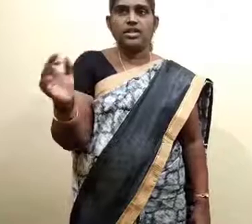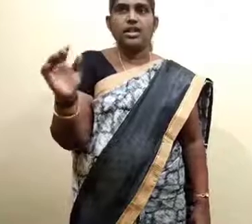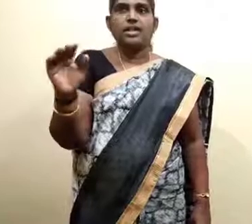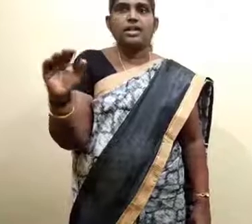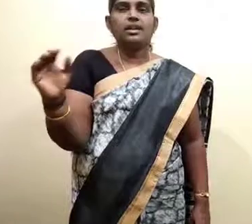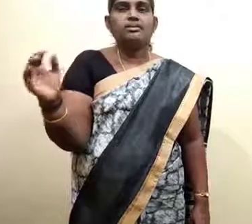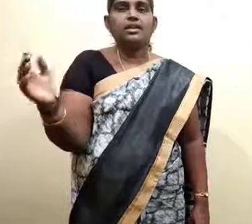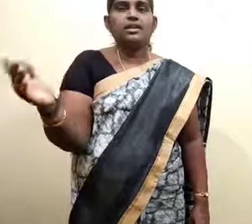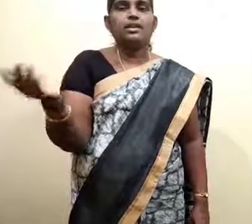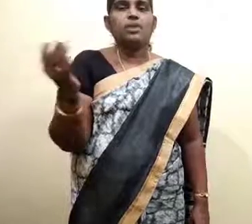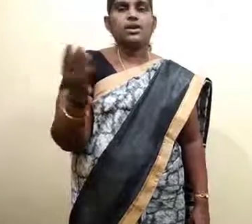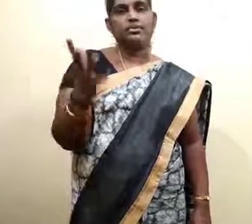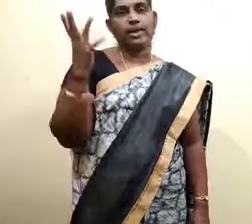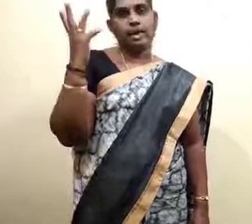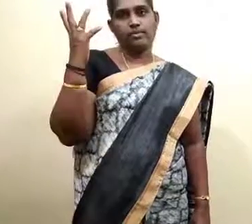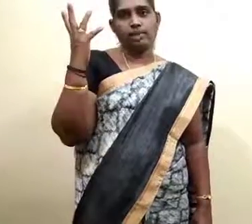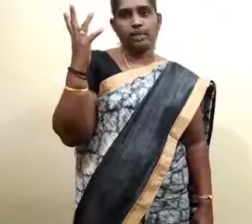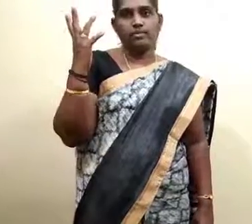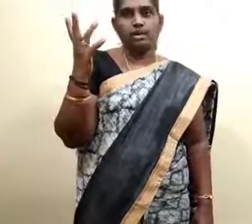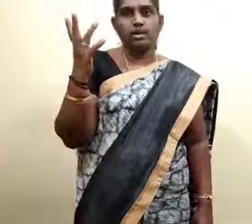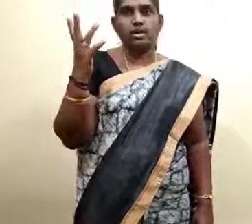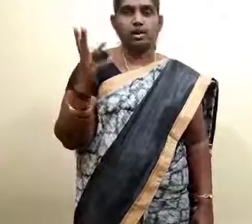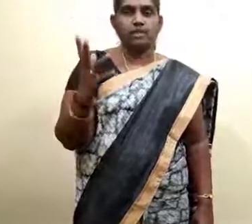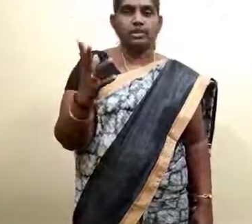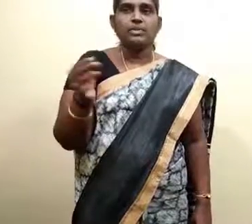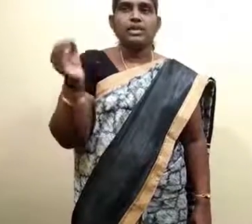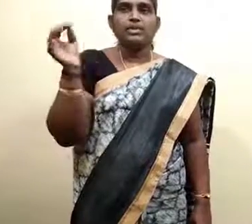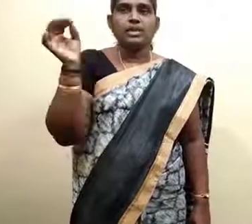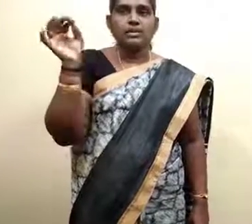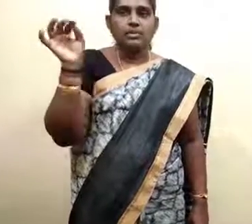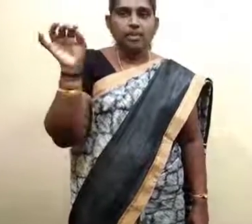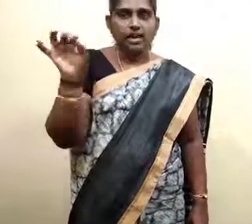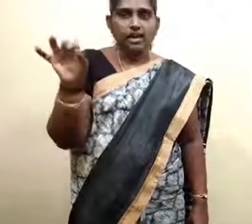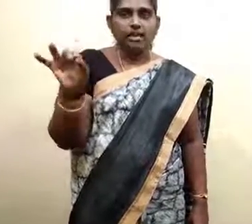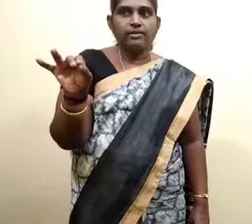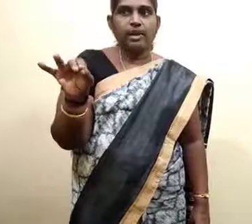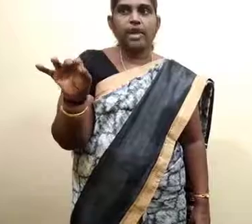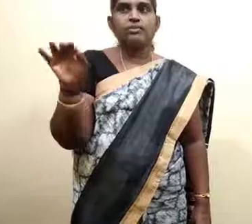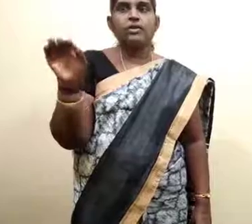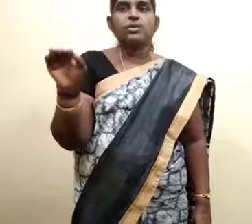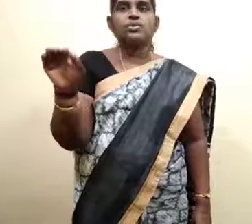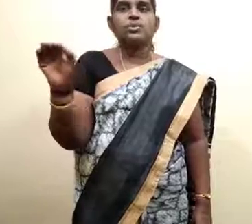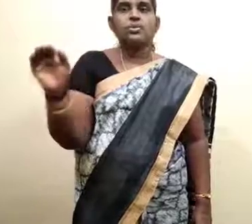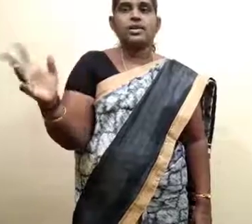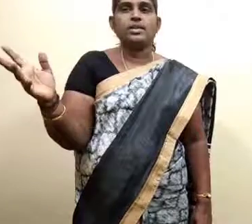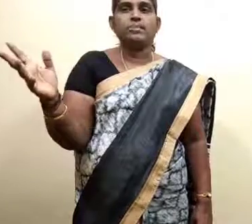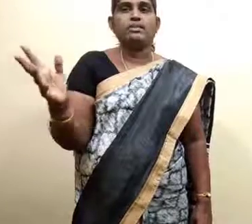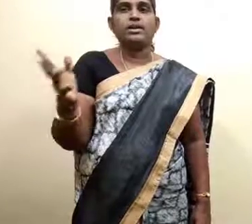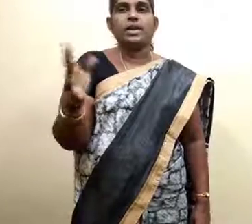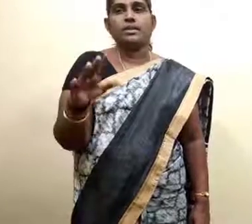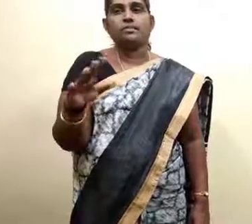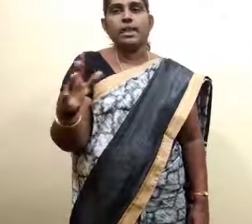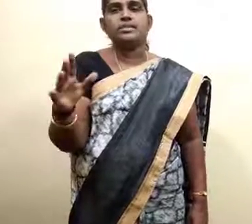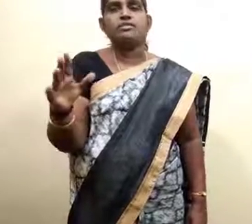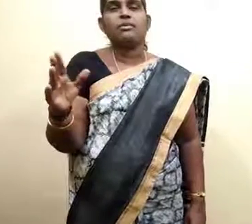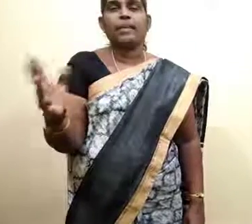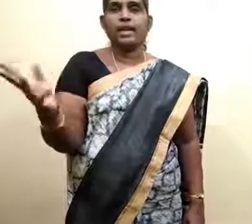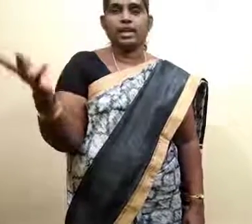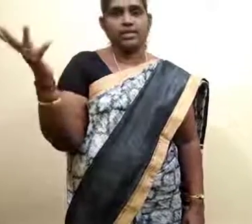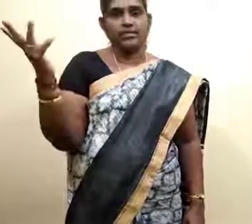Arkwright invented water frame. This spinning frame used water power in the place of manpower.